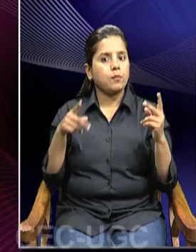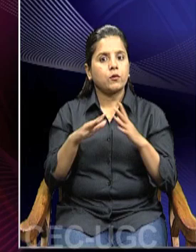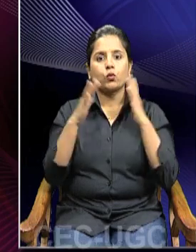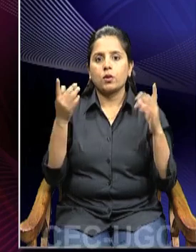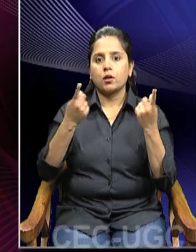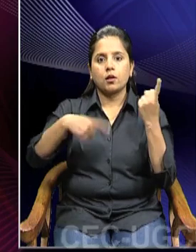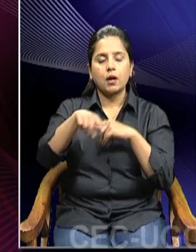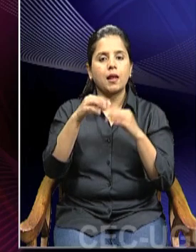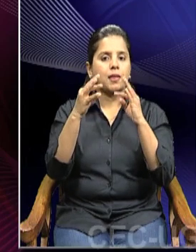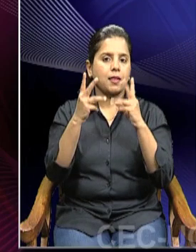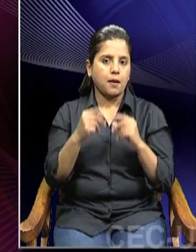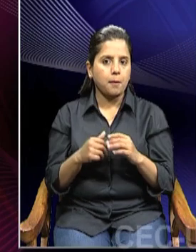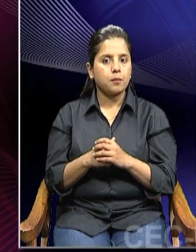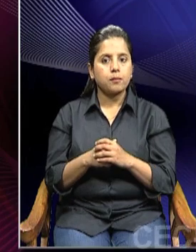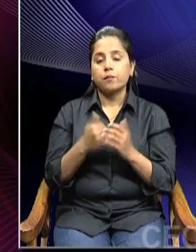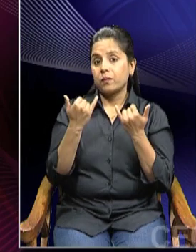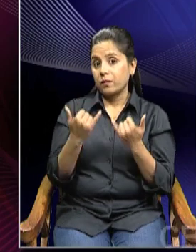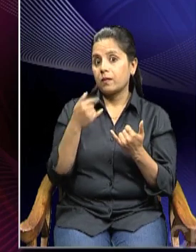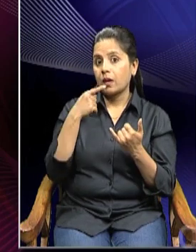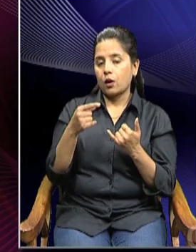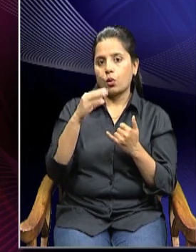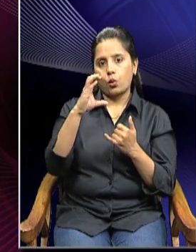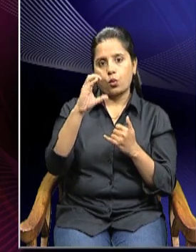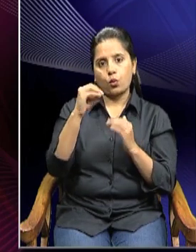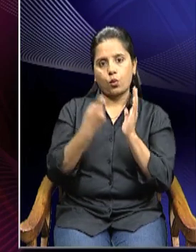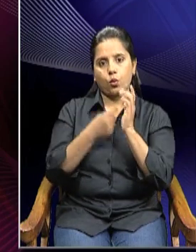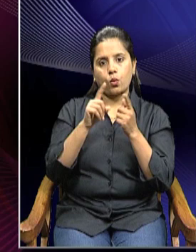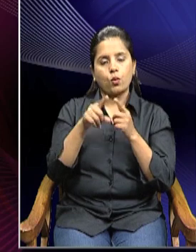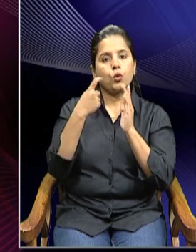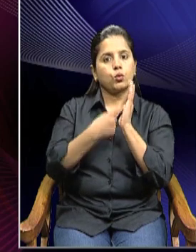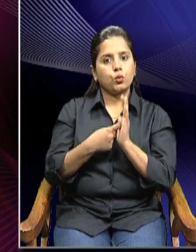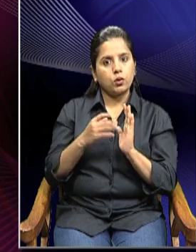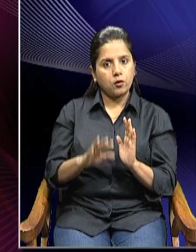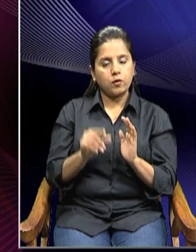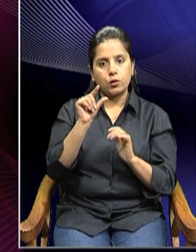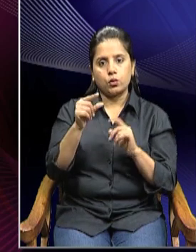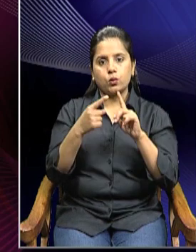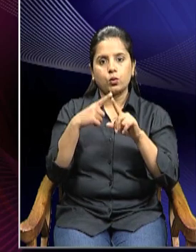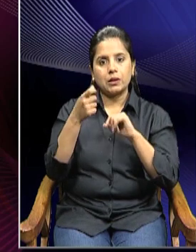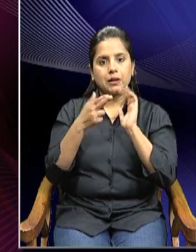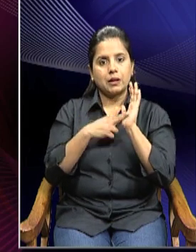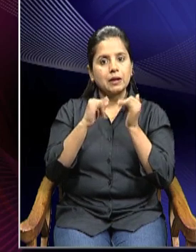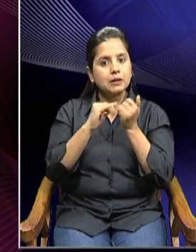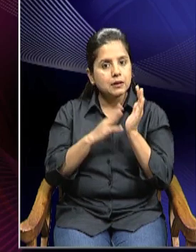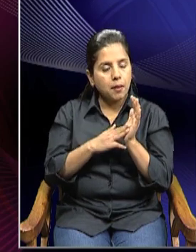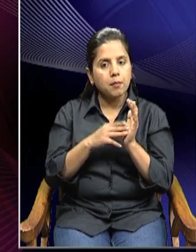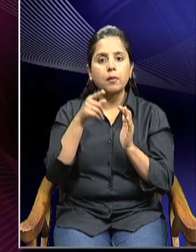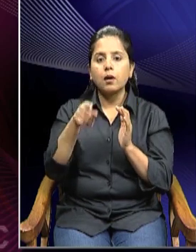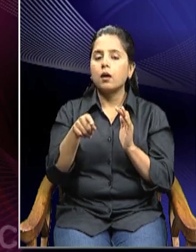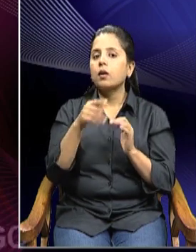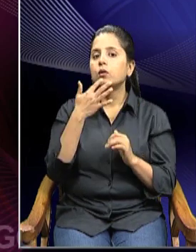greatest number, which is the core principle of utilitarianism, which